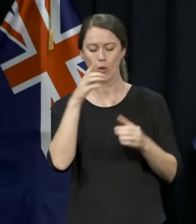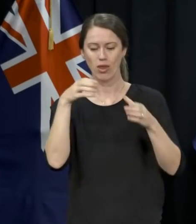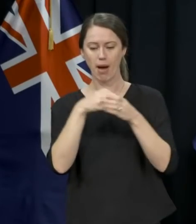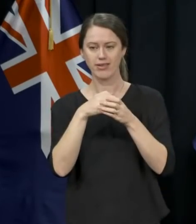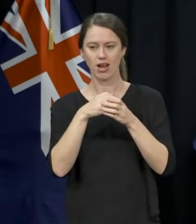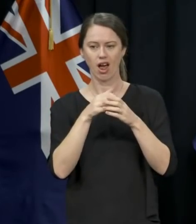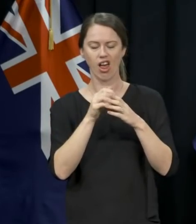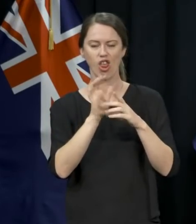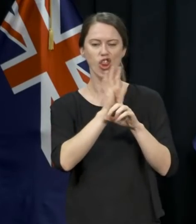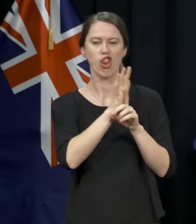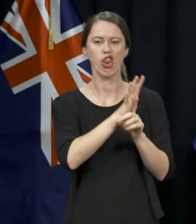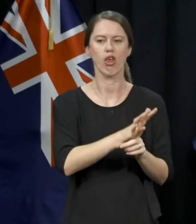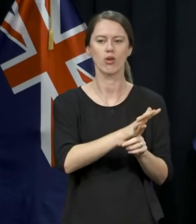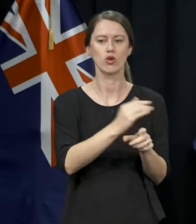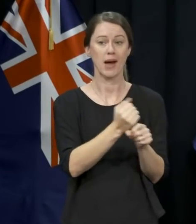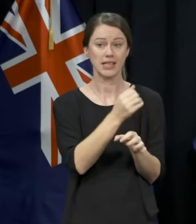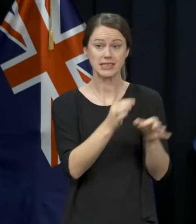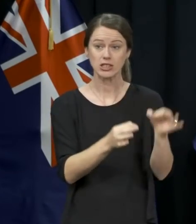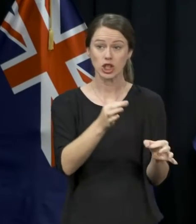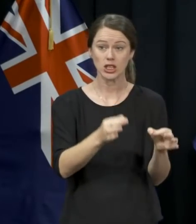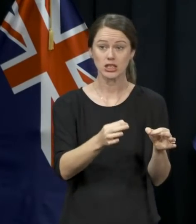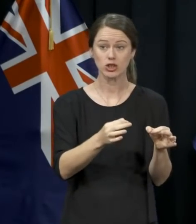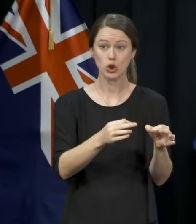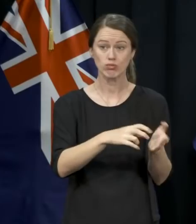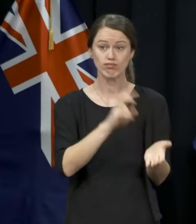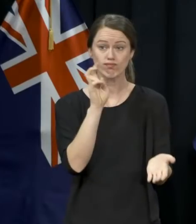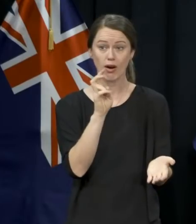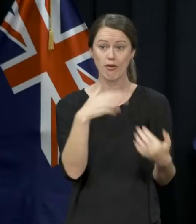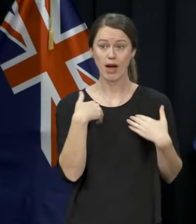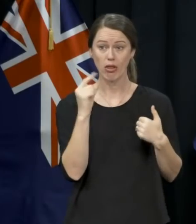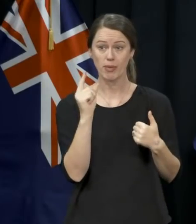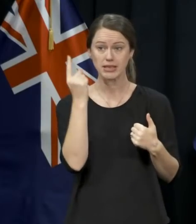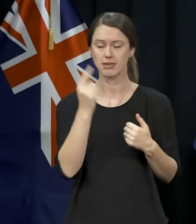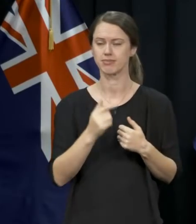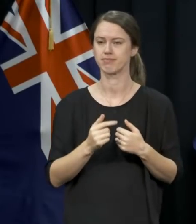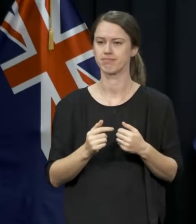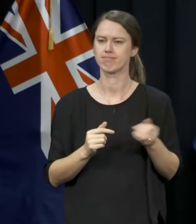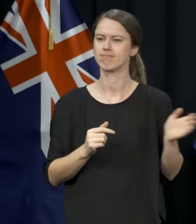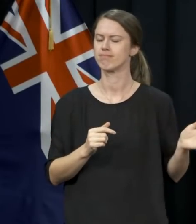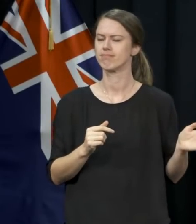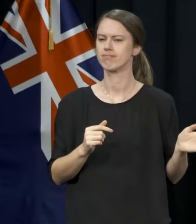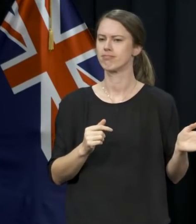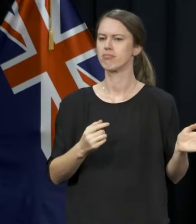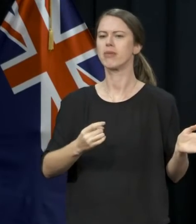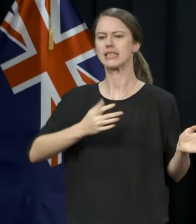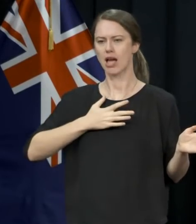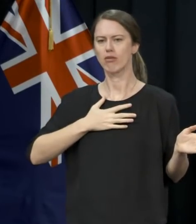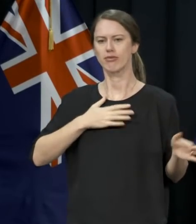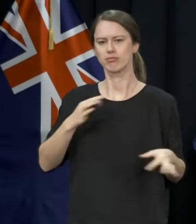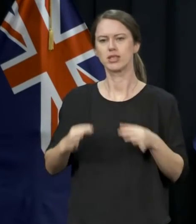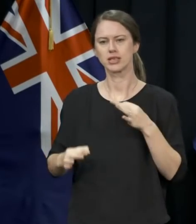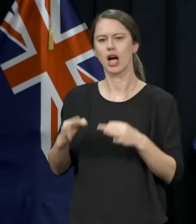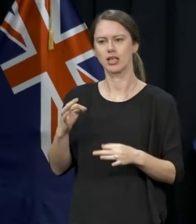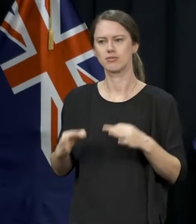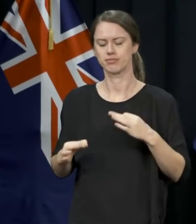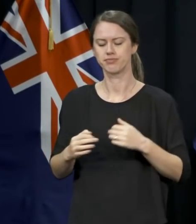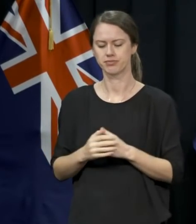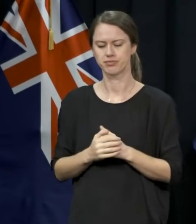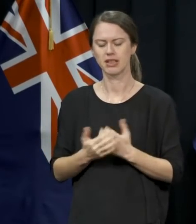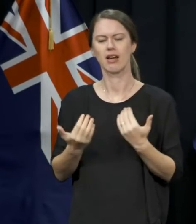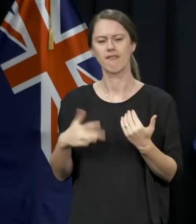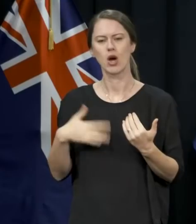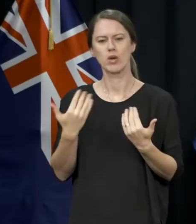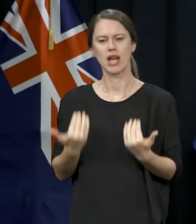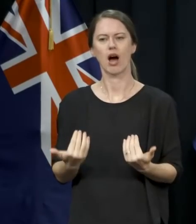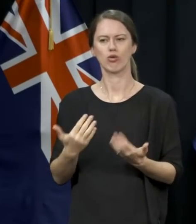party to make the decision that you've made today? I have made the decision myself, and I genuinely think that now